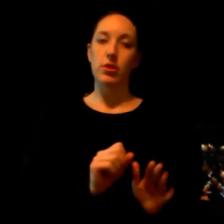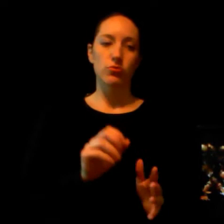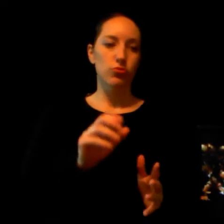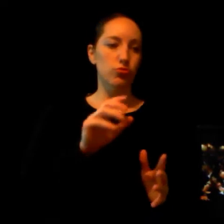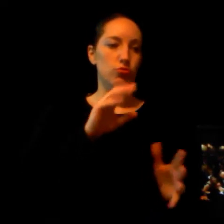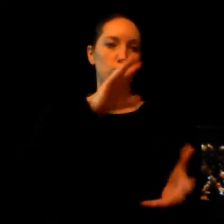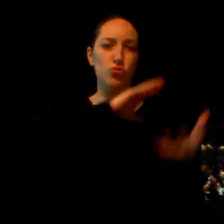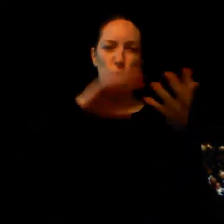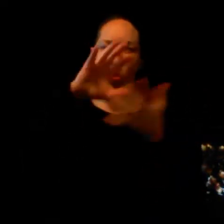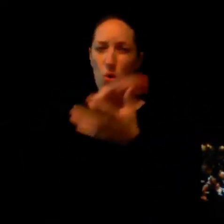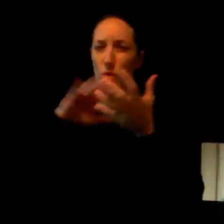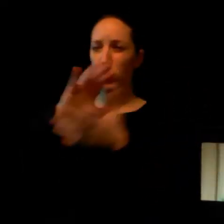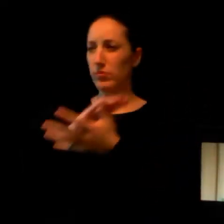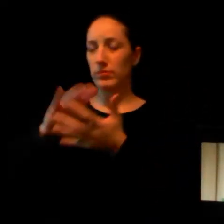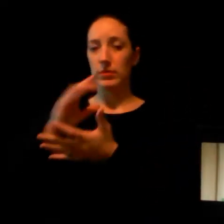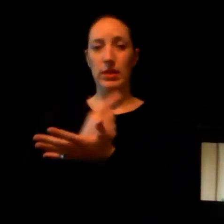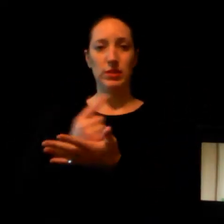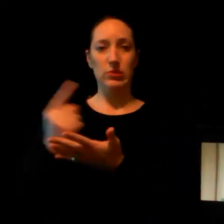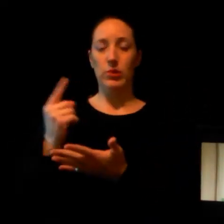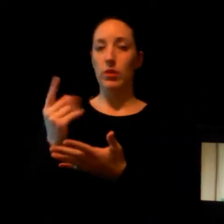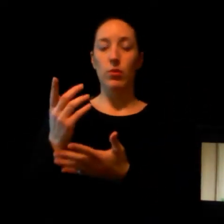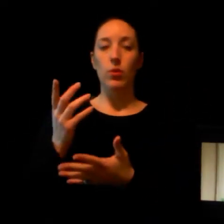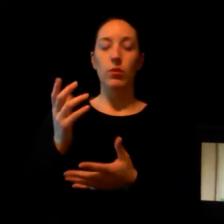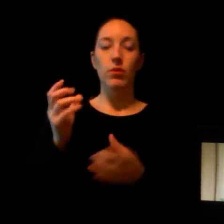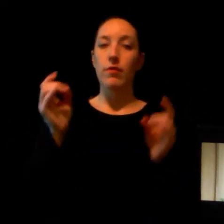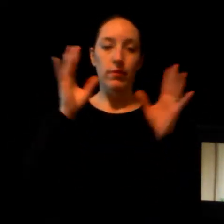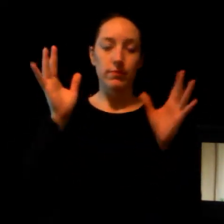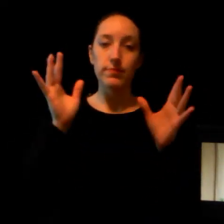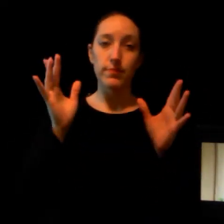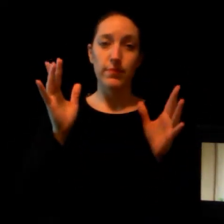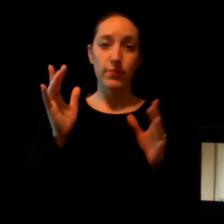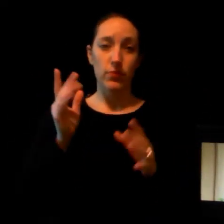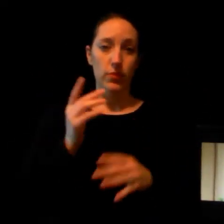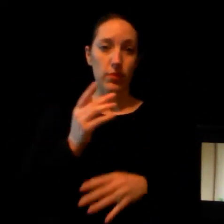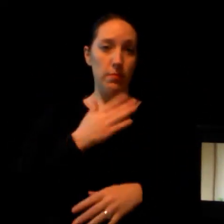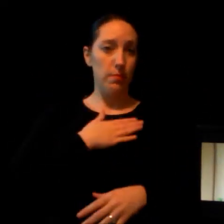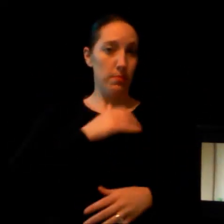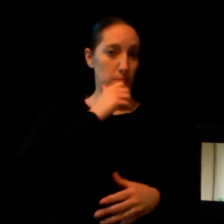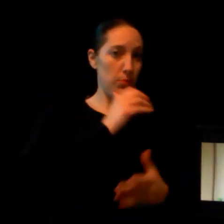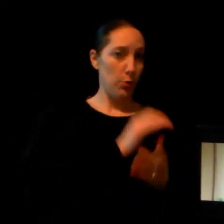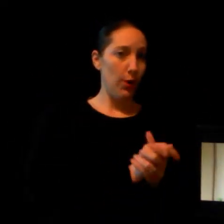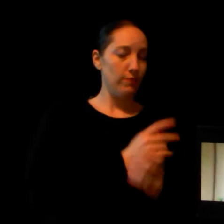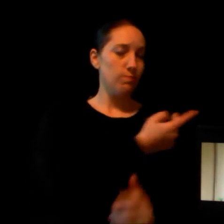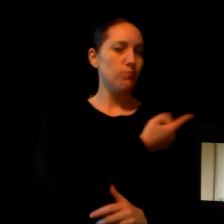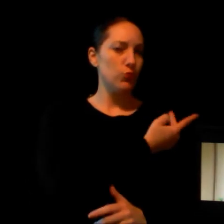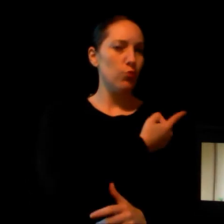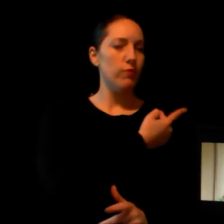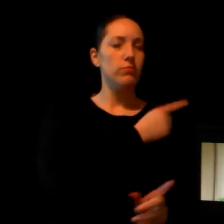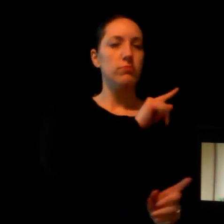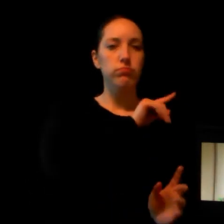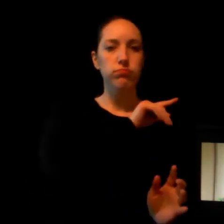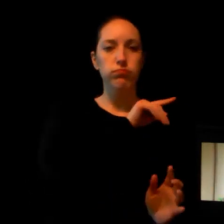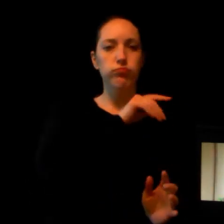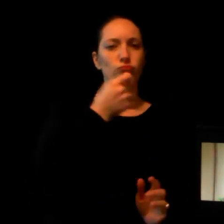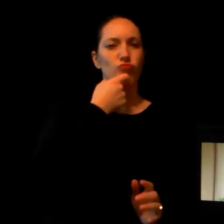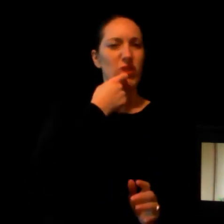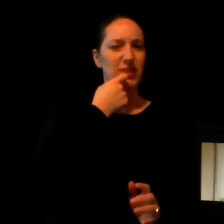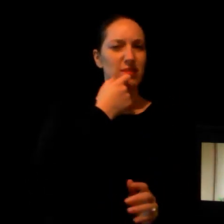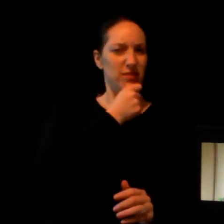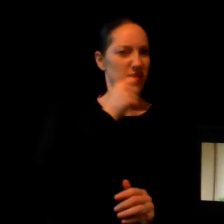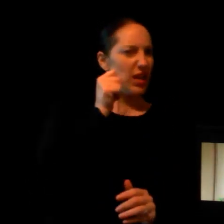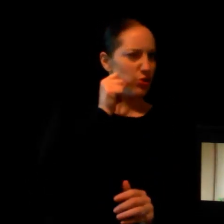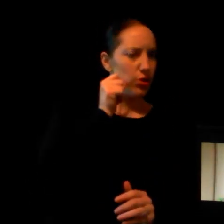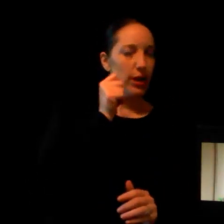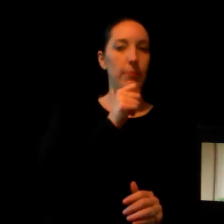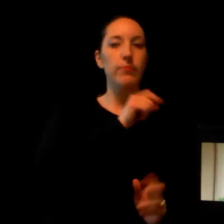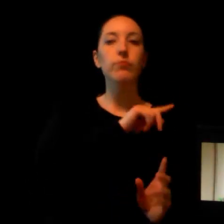Michelle and I were down there yesterday, and we spent a lot of time with some of the folks who've been affected. The devastation